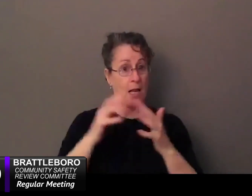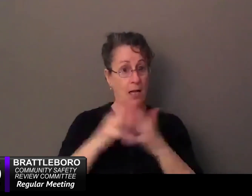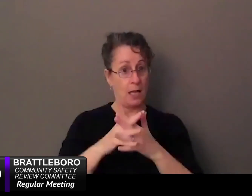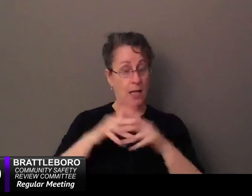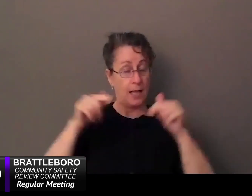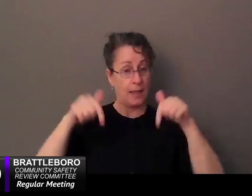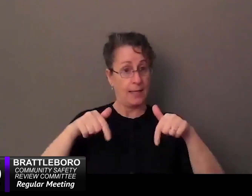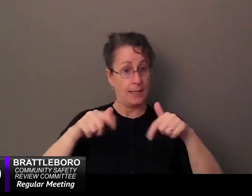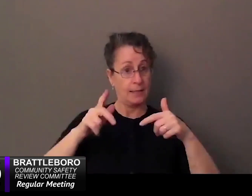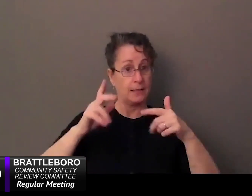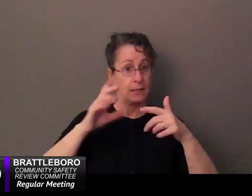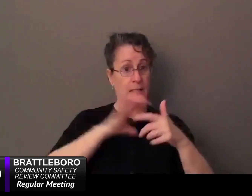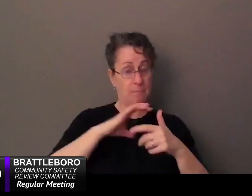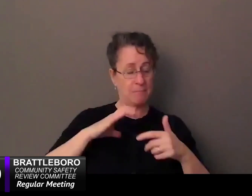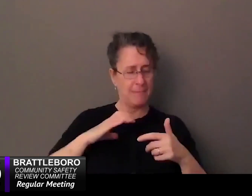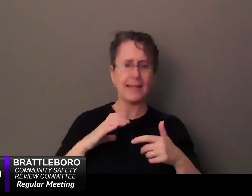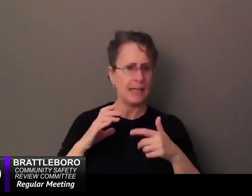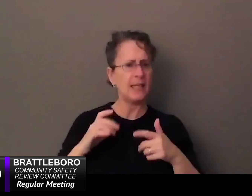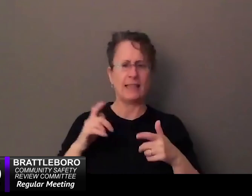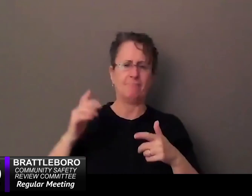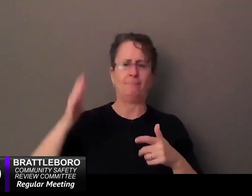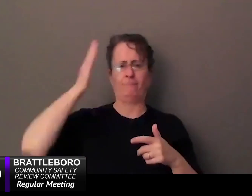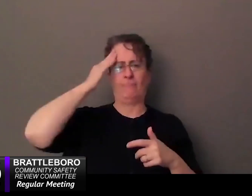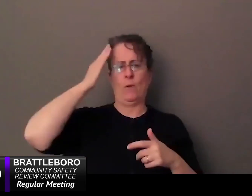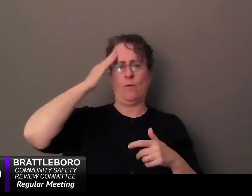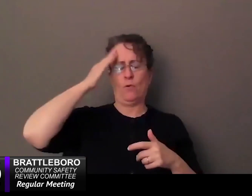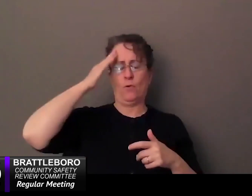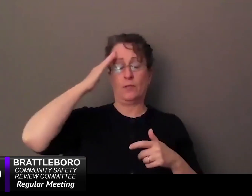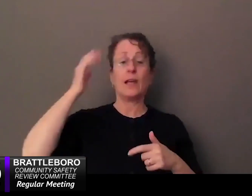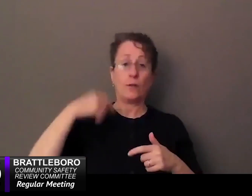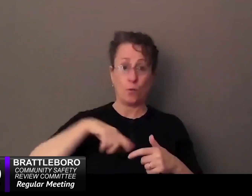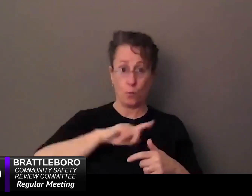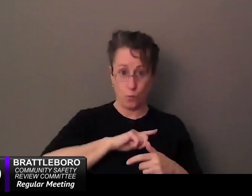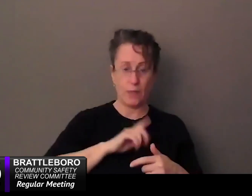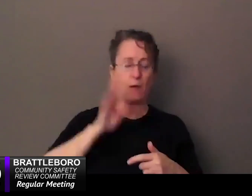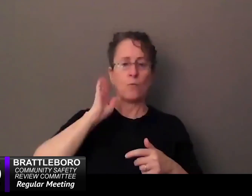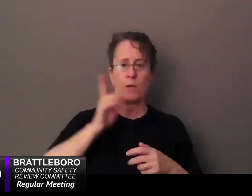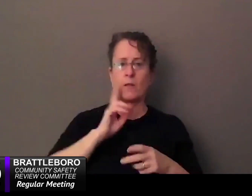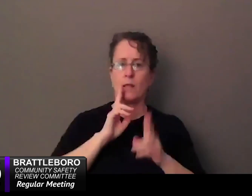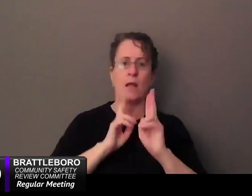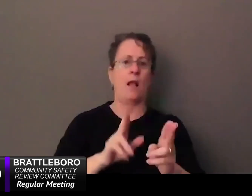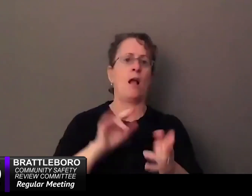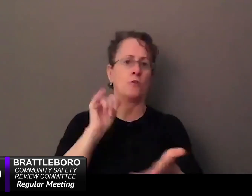that we're going to try to honor that depth of accessibility as much as we're able to.